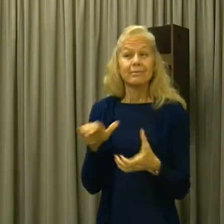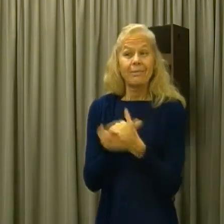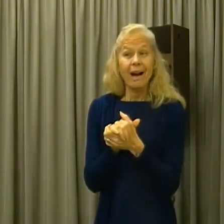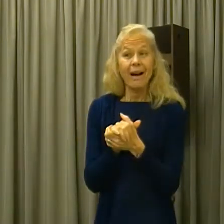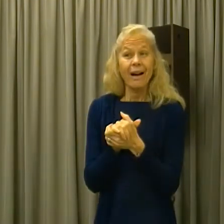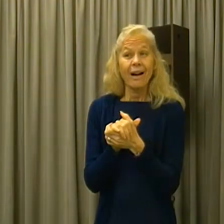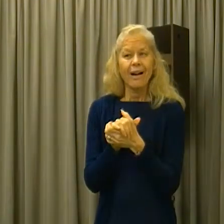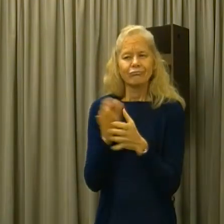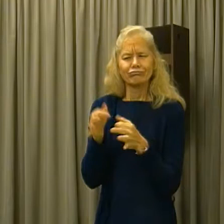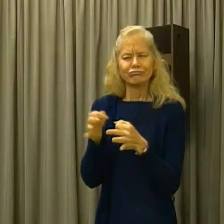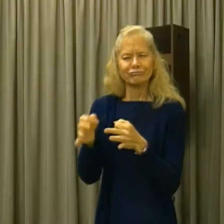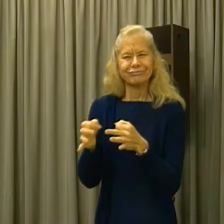Amen.